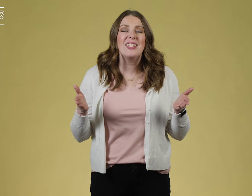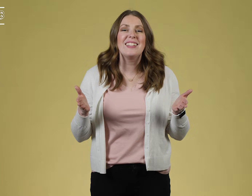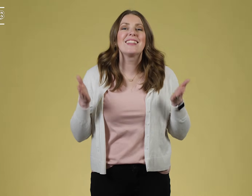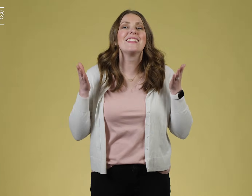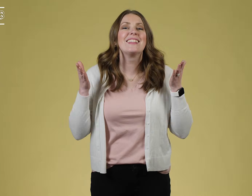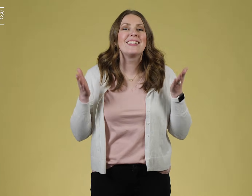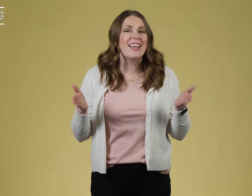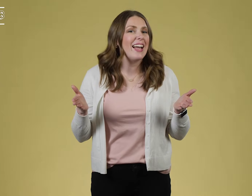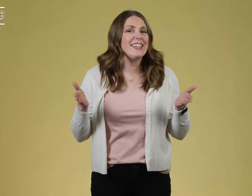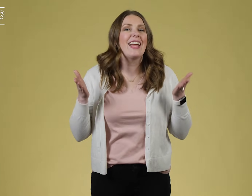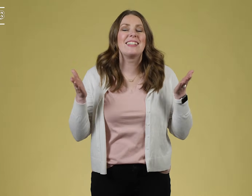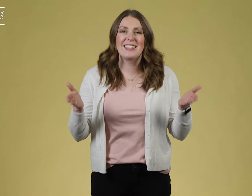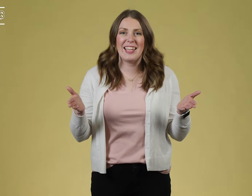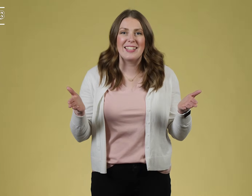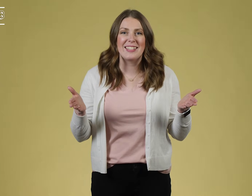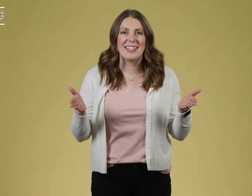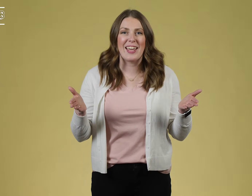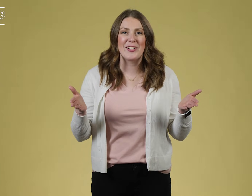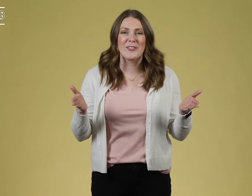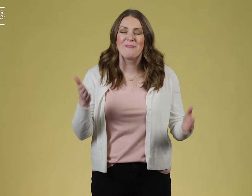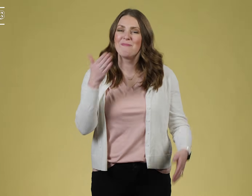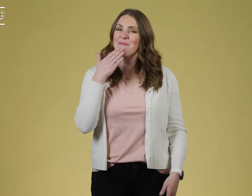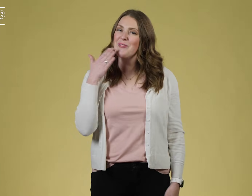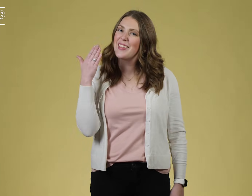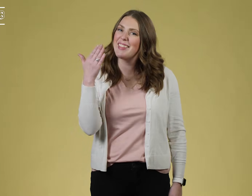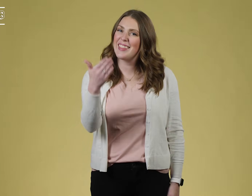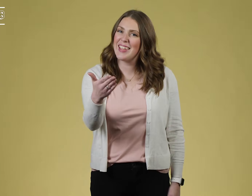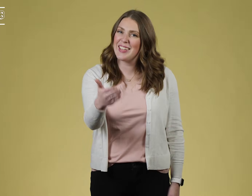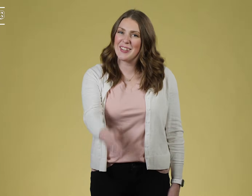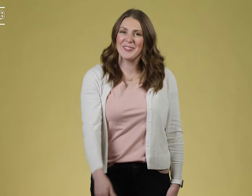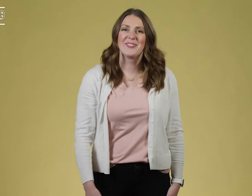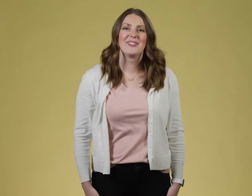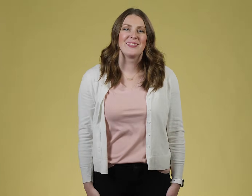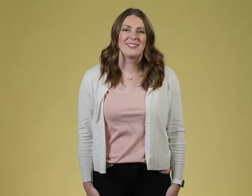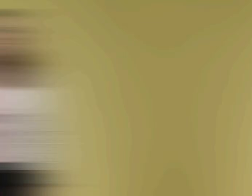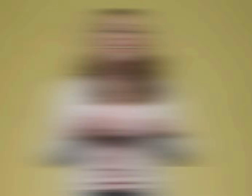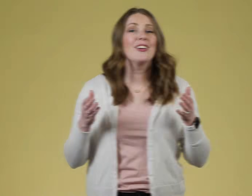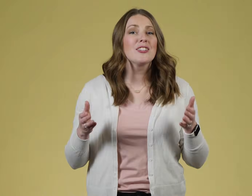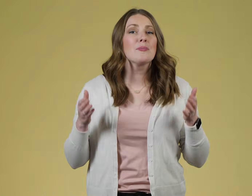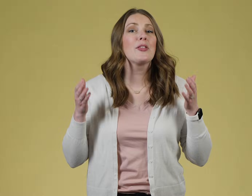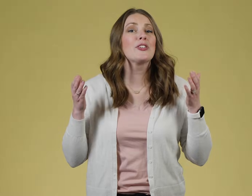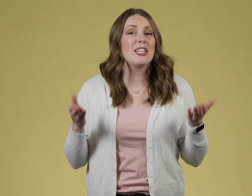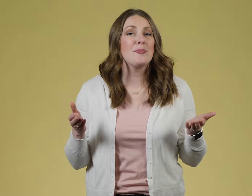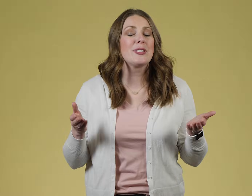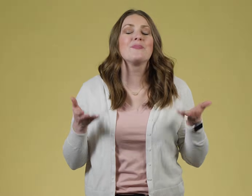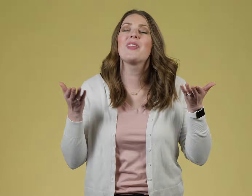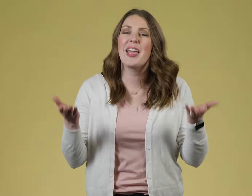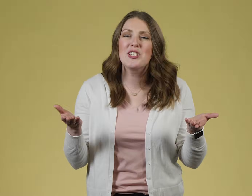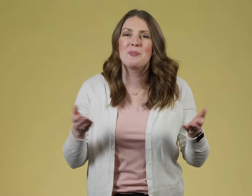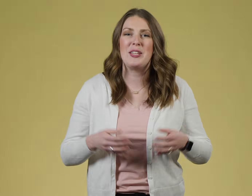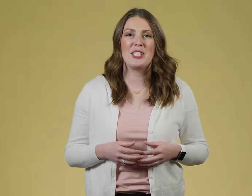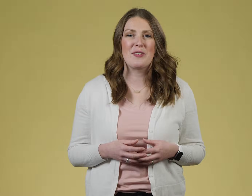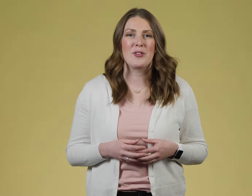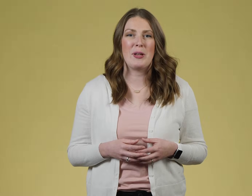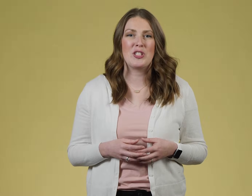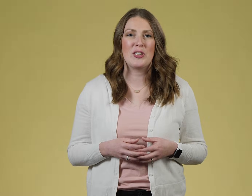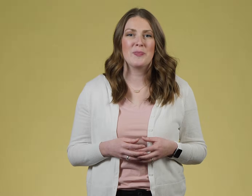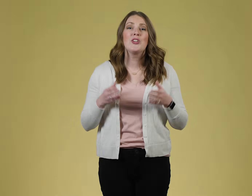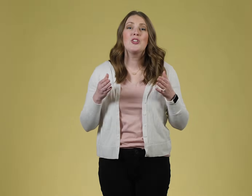these, sign and say this together. Thank you. Here are some other tips and just basic information.